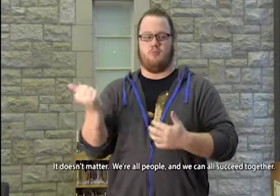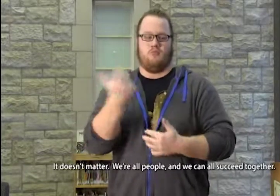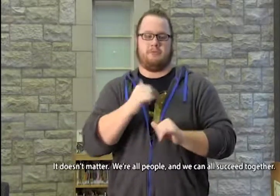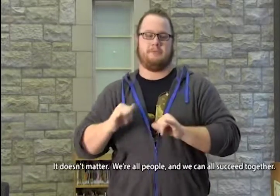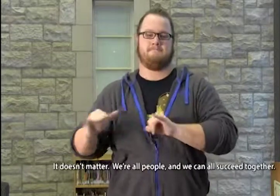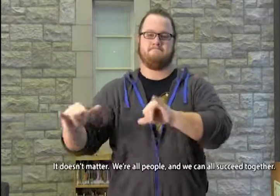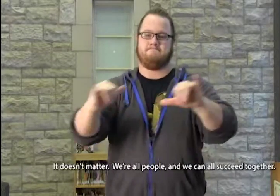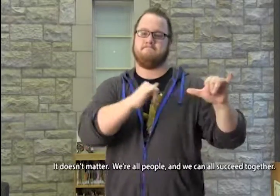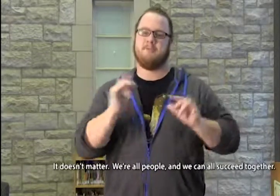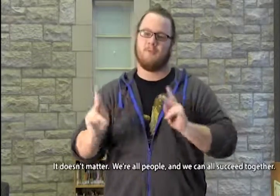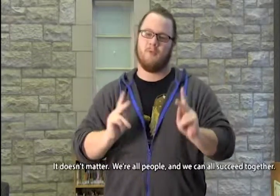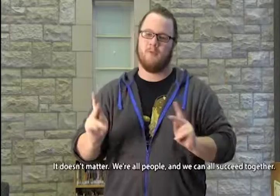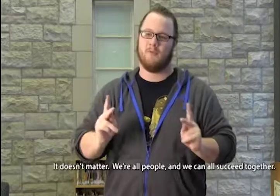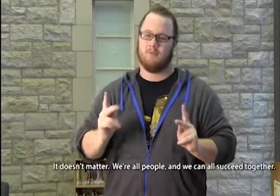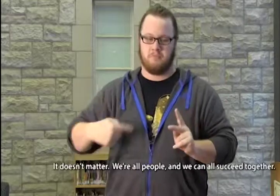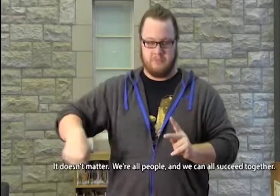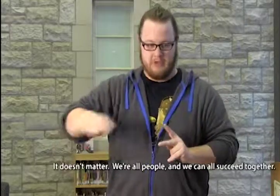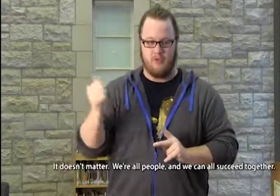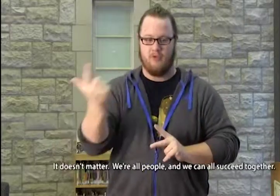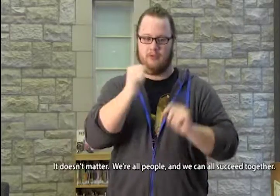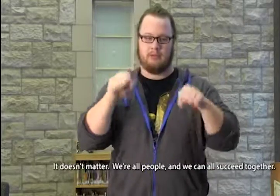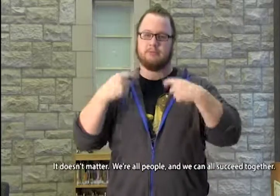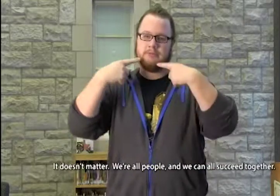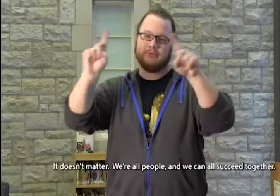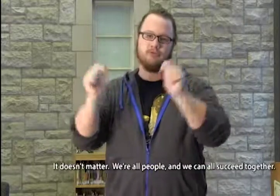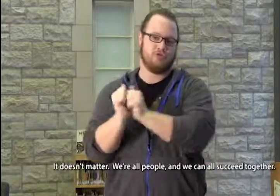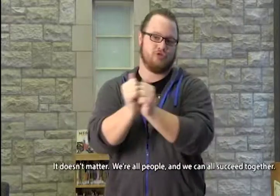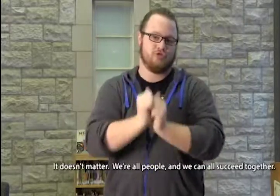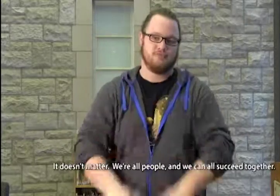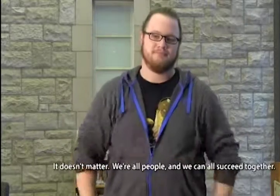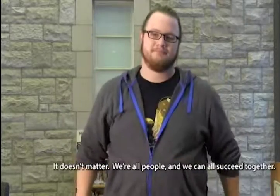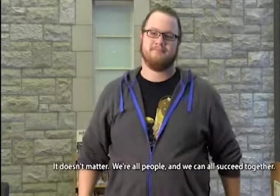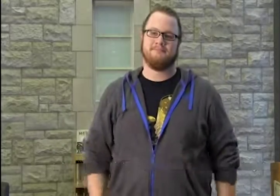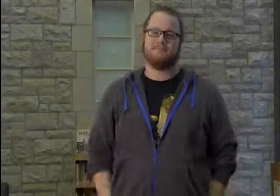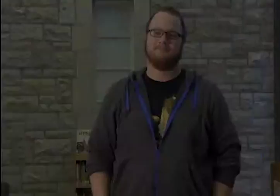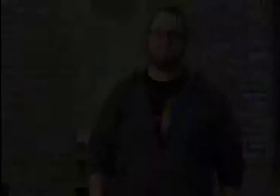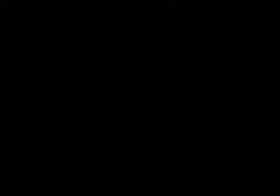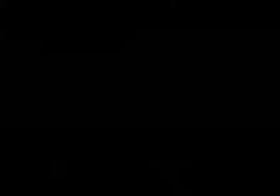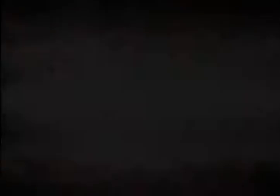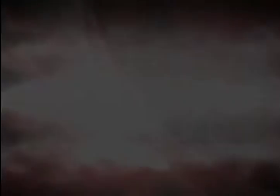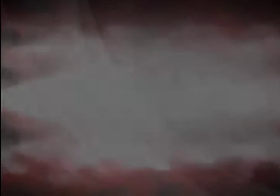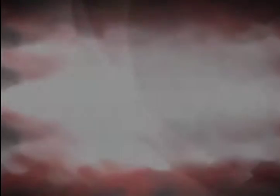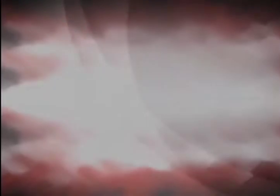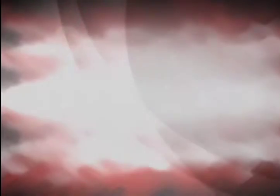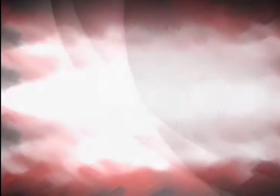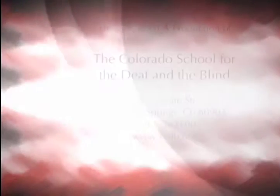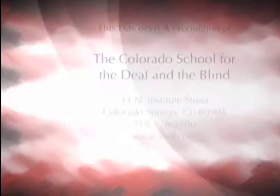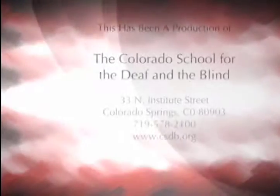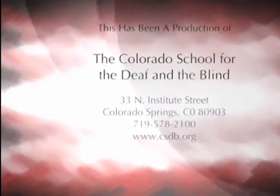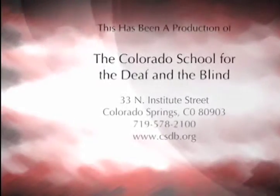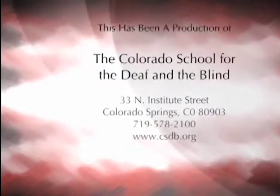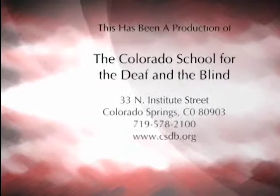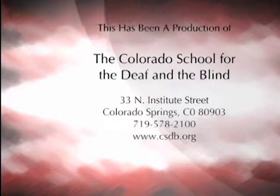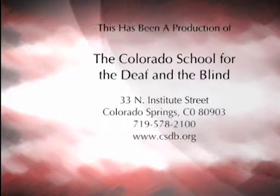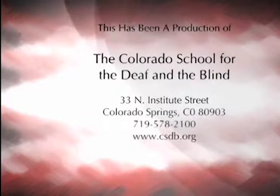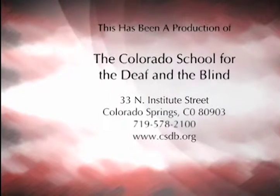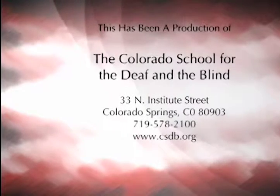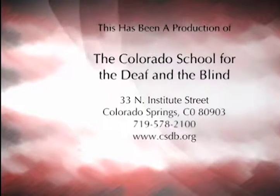doesn't matter. We're all people. And we can all succeed together. This has been a production of the Colorado School for the Deaf and the